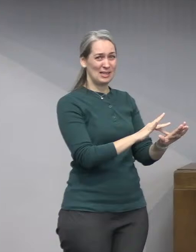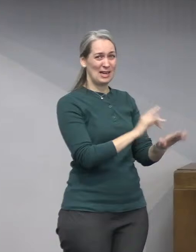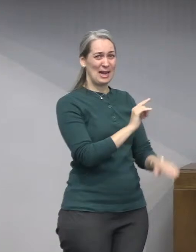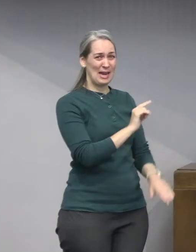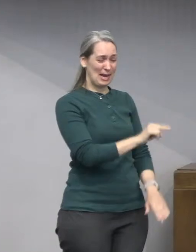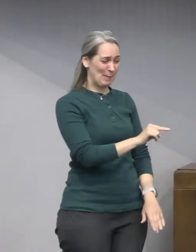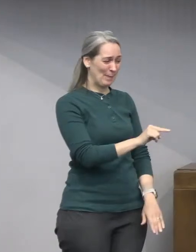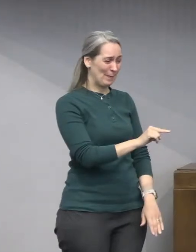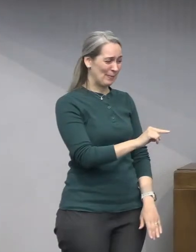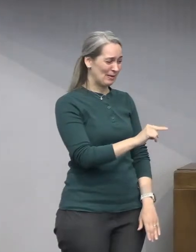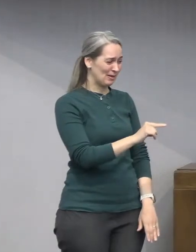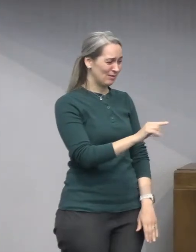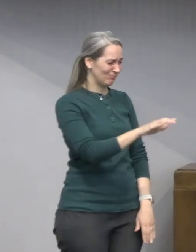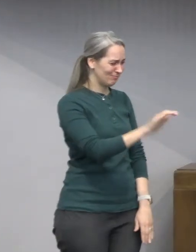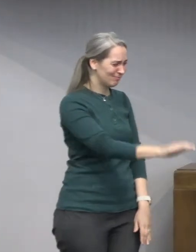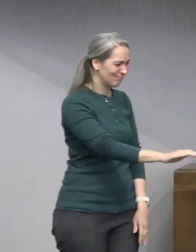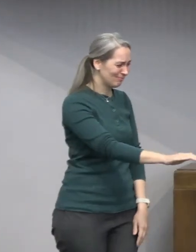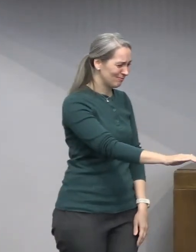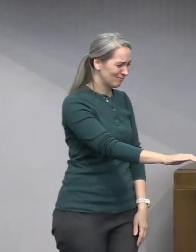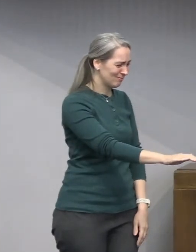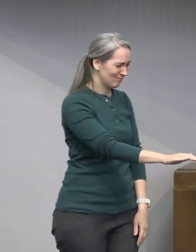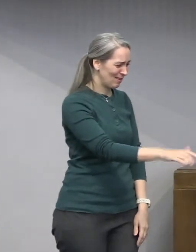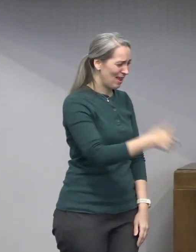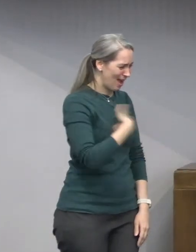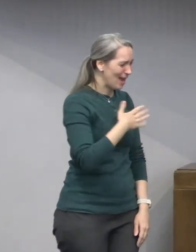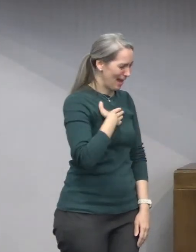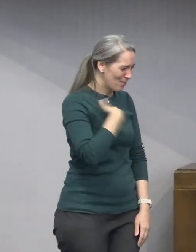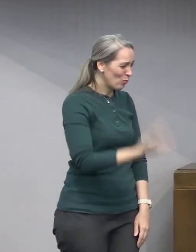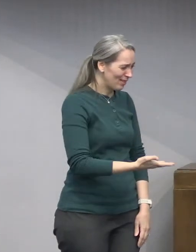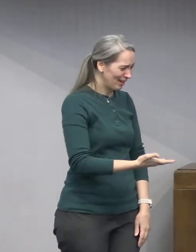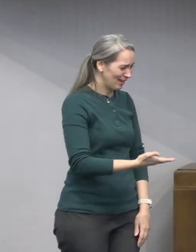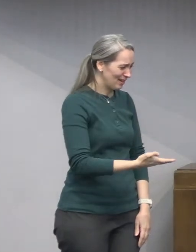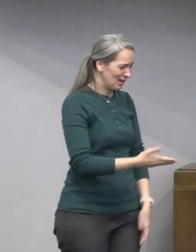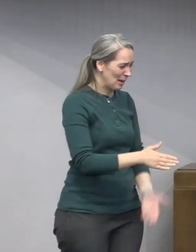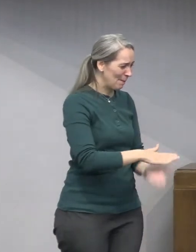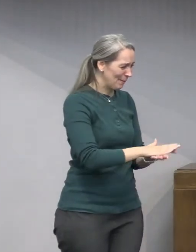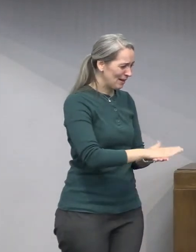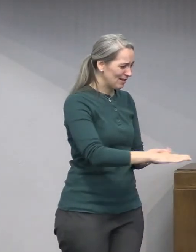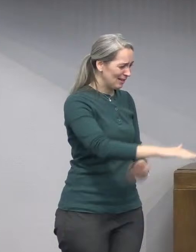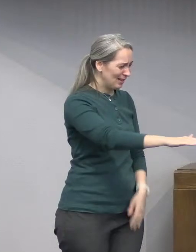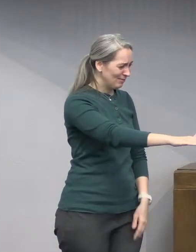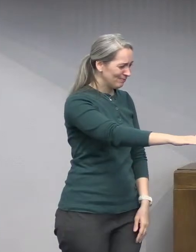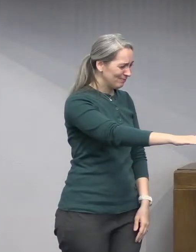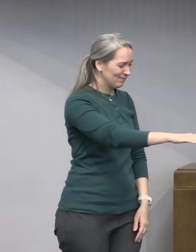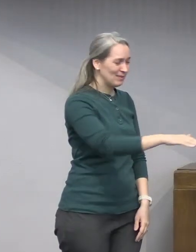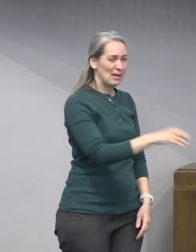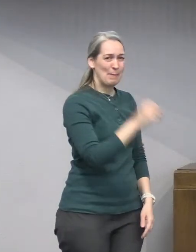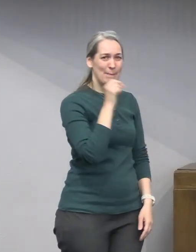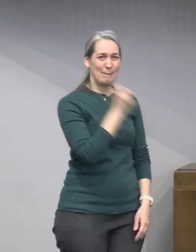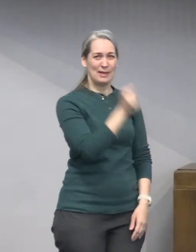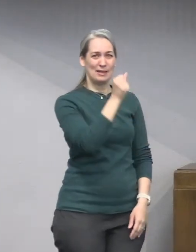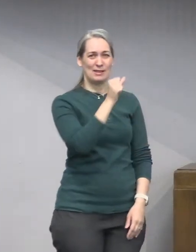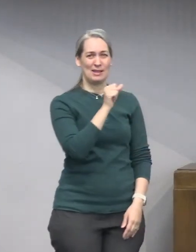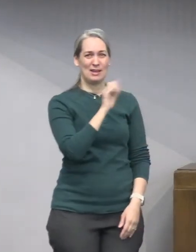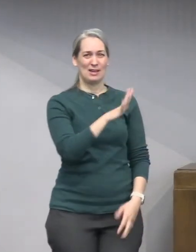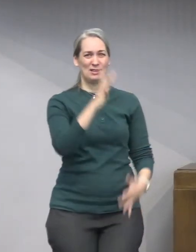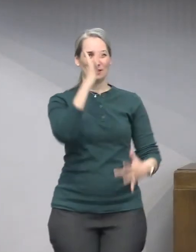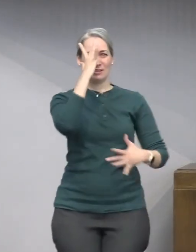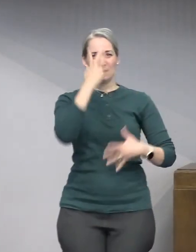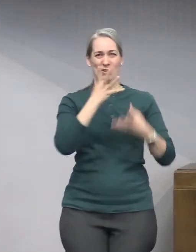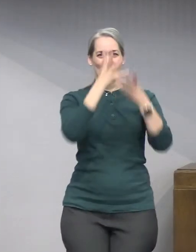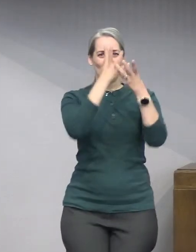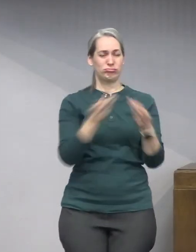I am willing, he said. Be clean. And immediately the leprosy left